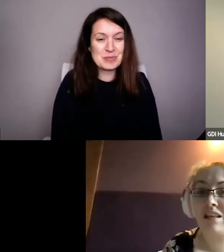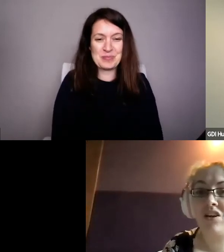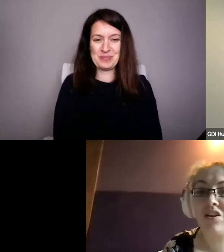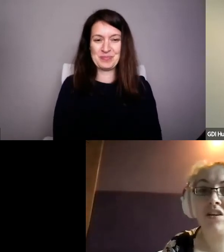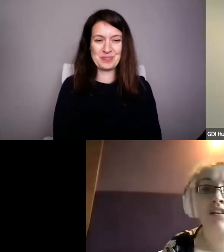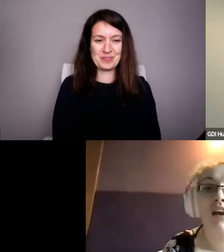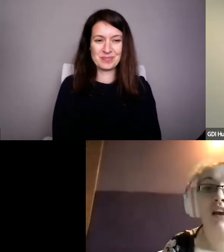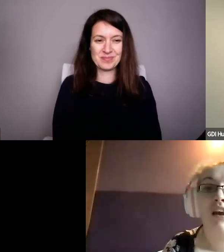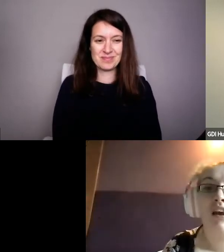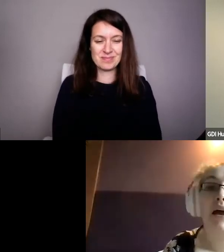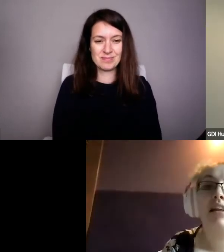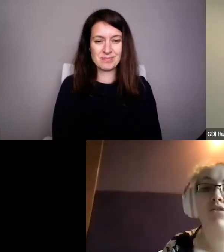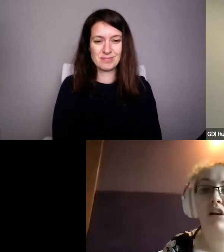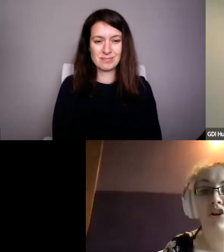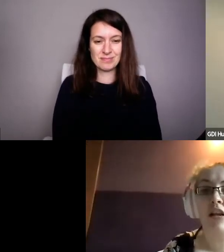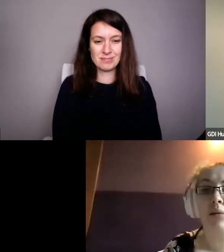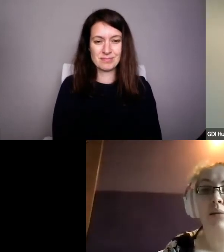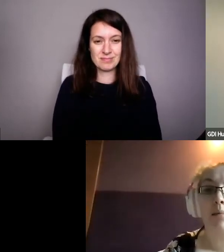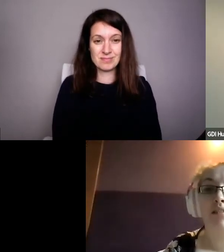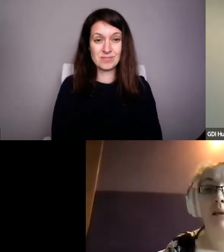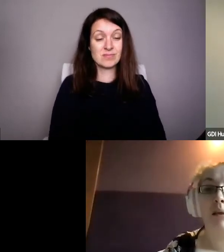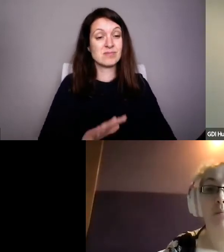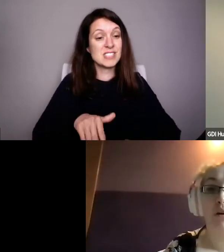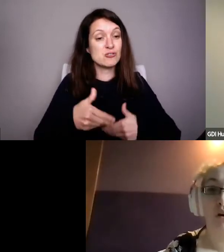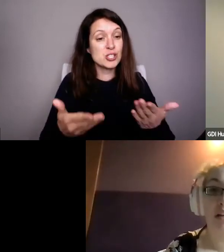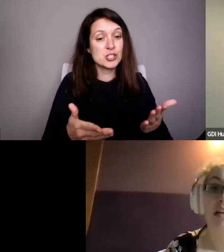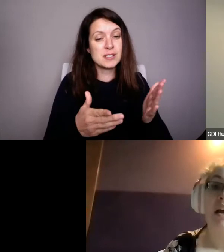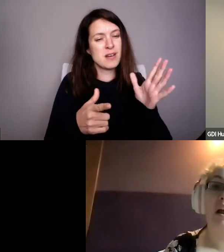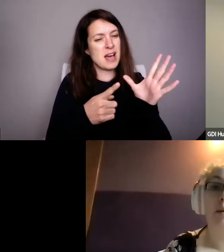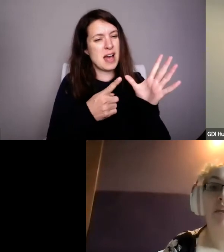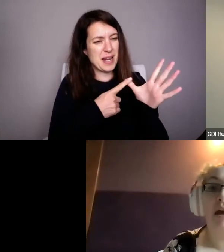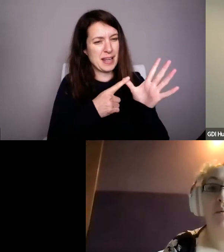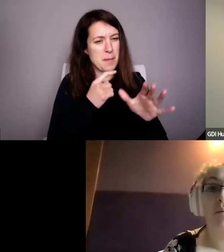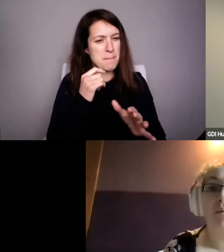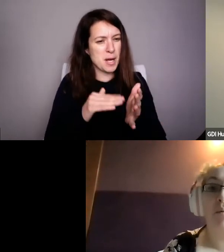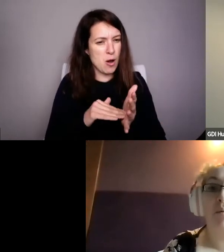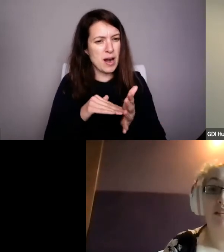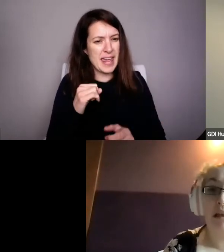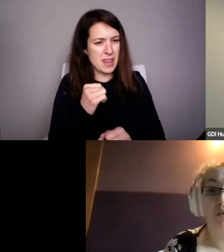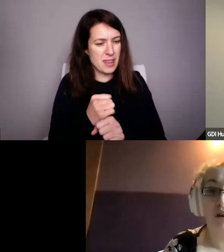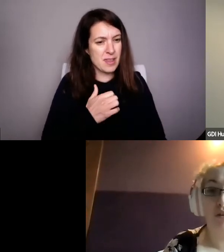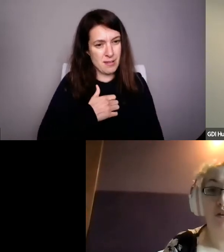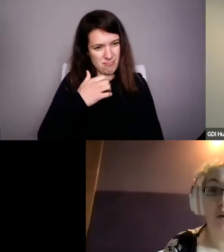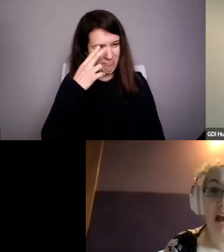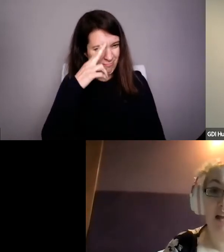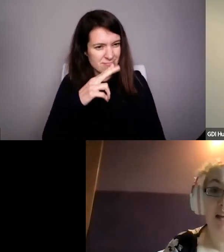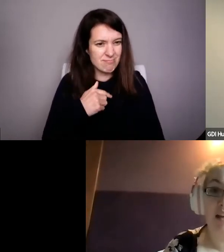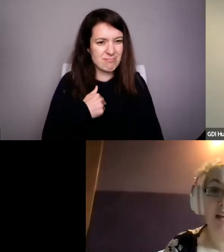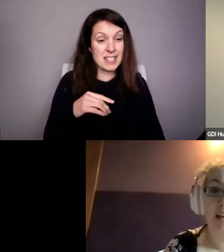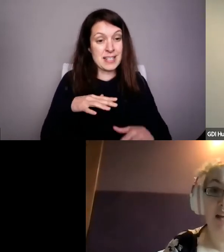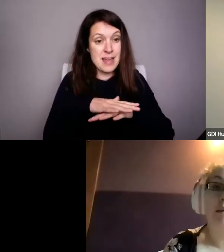Thank you. As an introduction, my name is Amelia McLaughlin and I'm the Network Director at Disabled Students